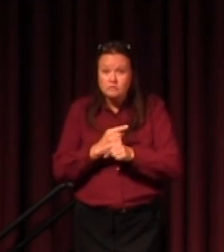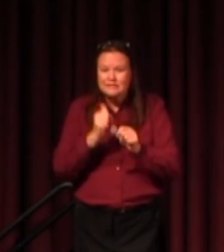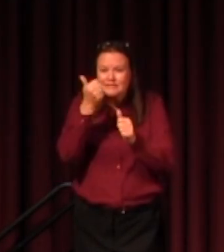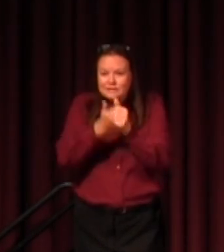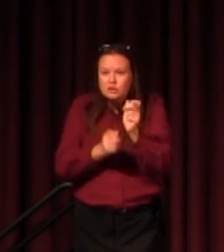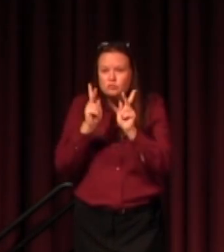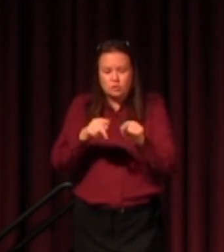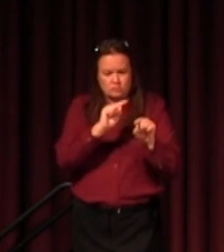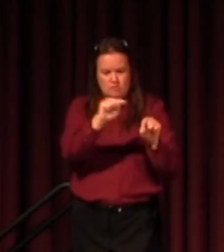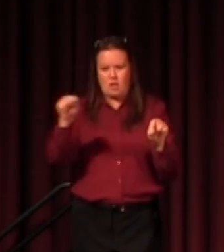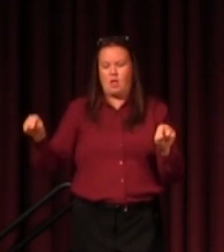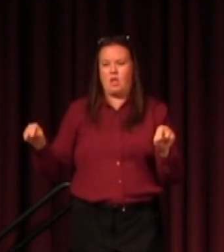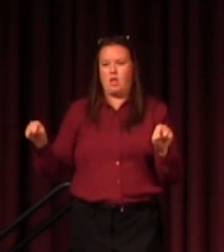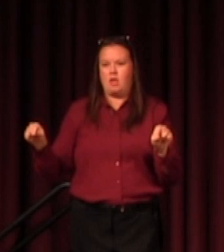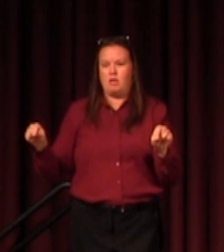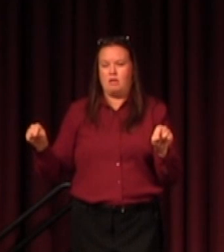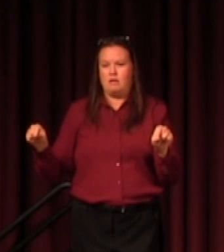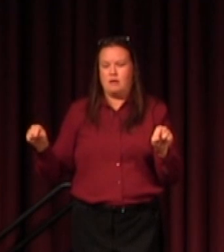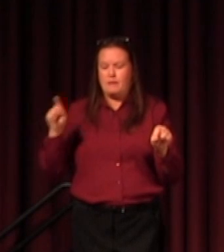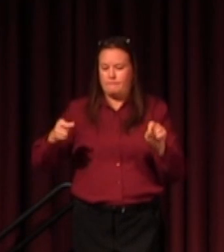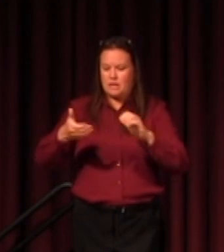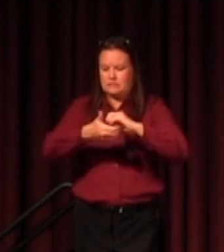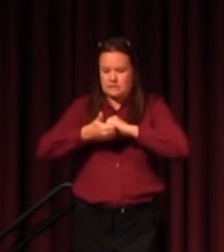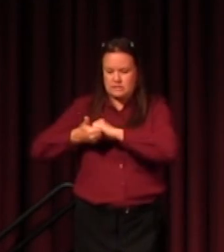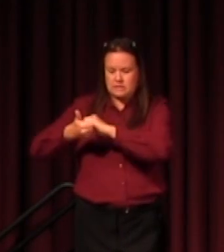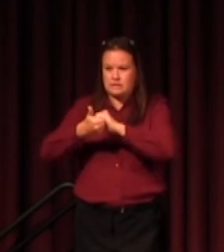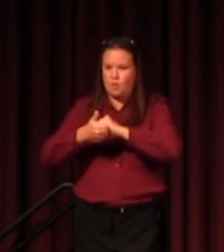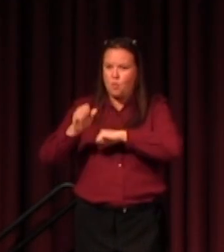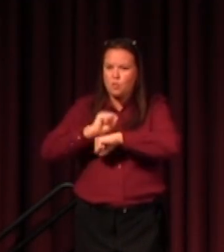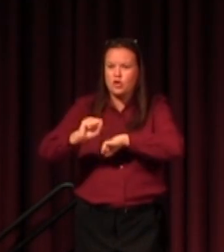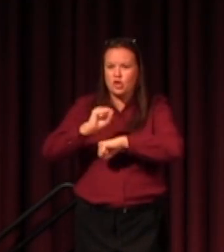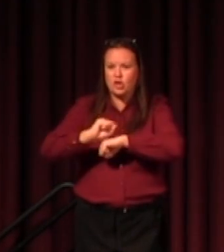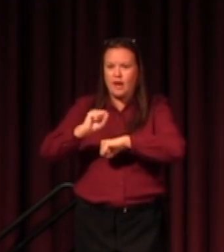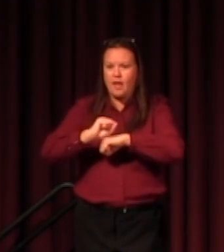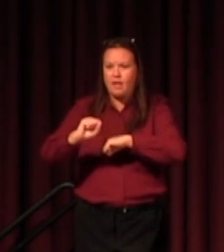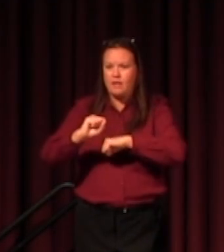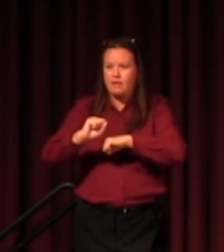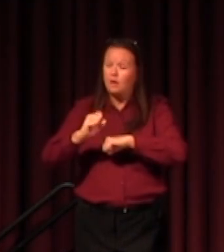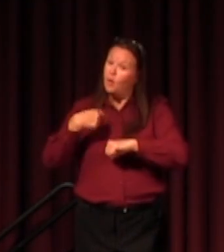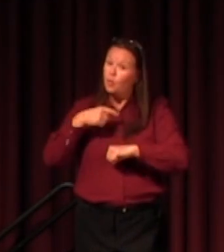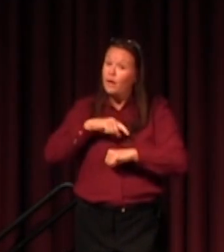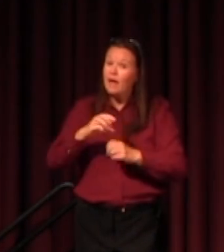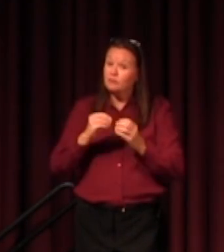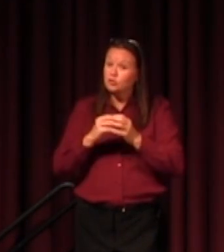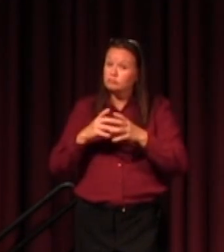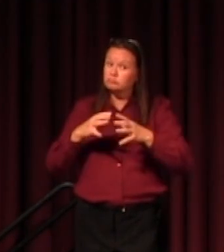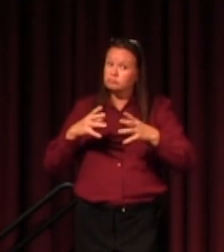commitment to building, so we're going to work at it,